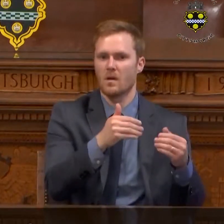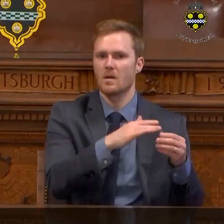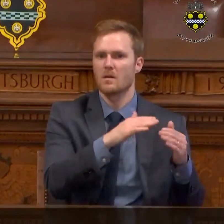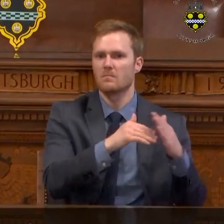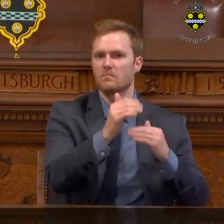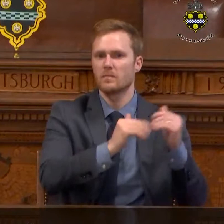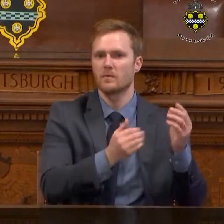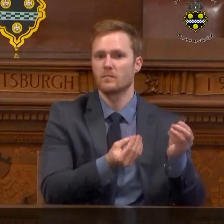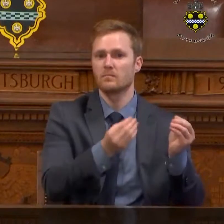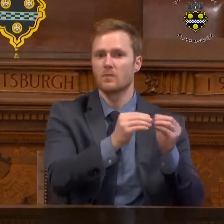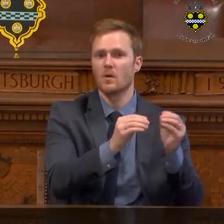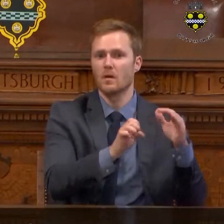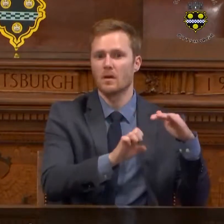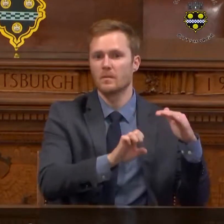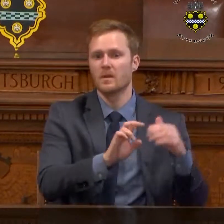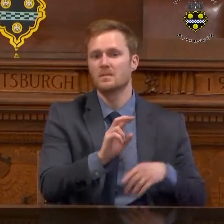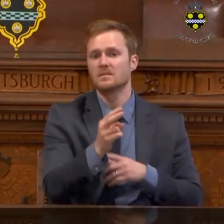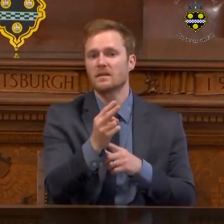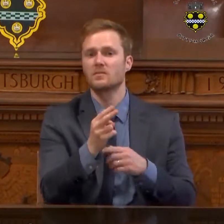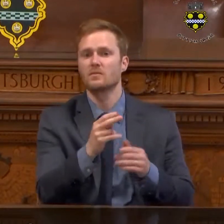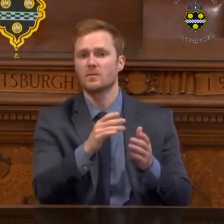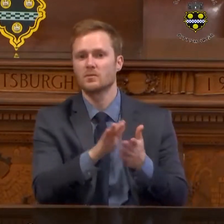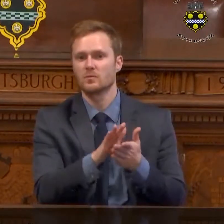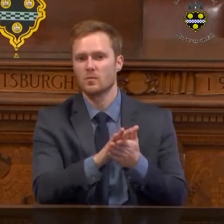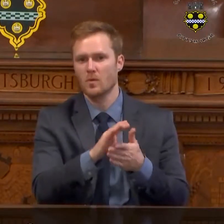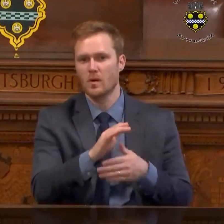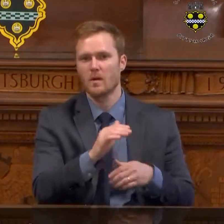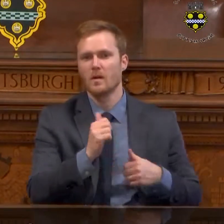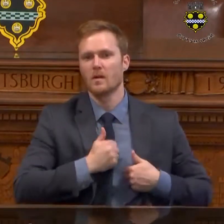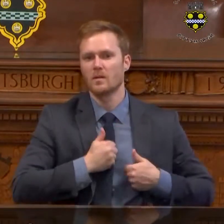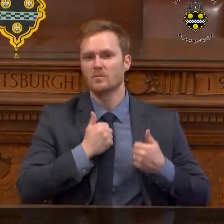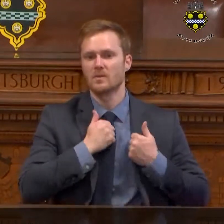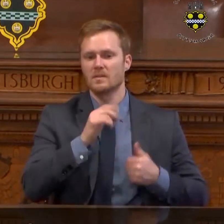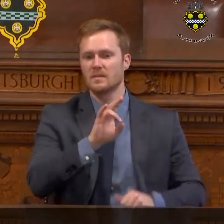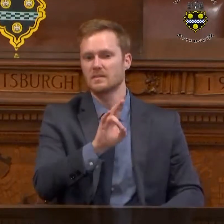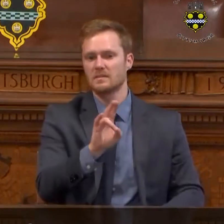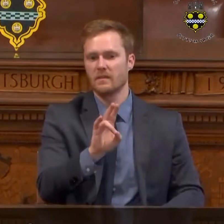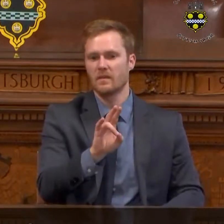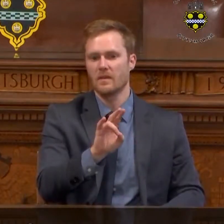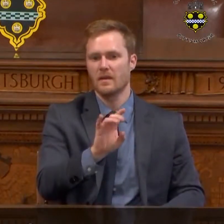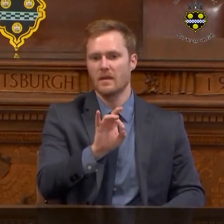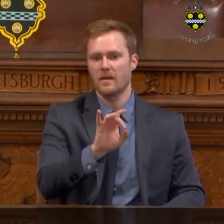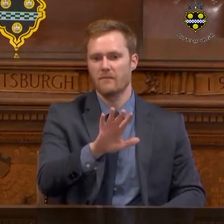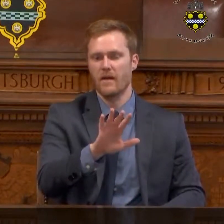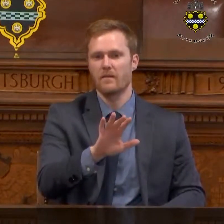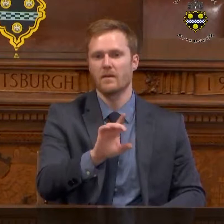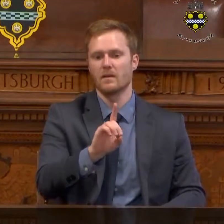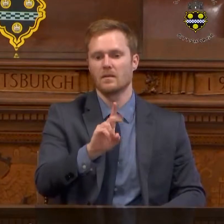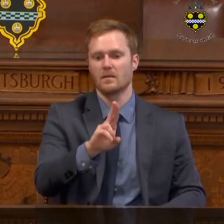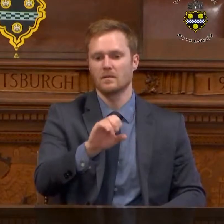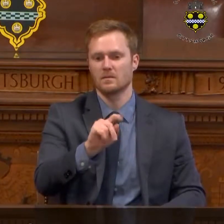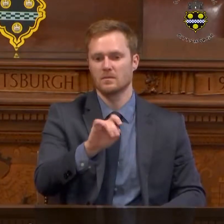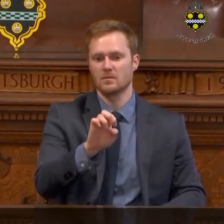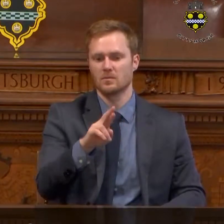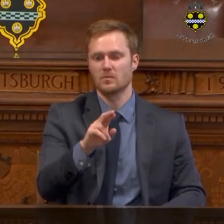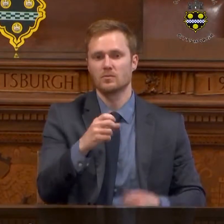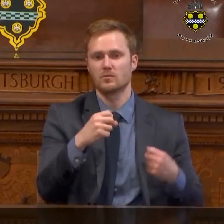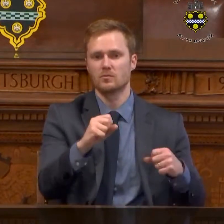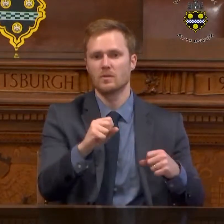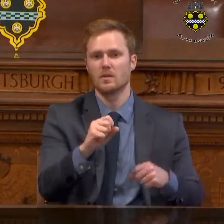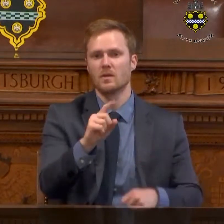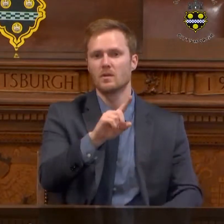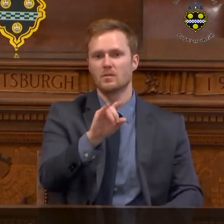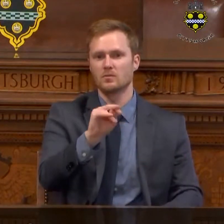elementary secondary school at 785 Dunster Street, Zoned